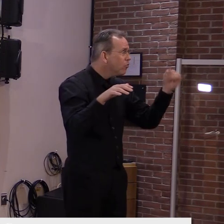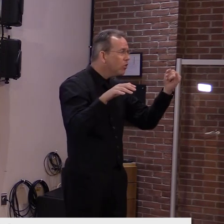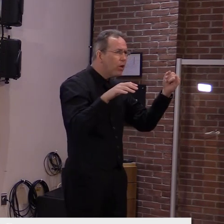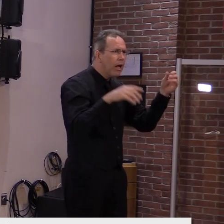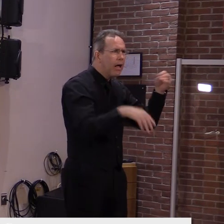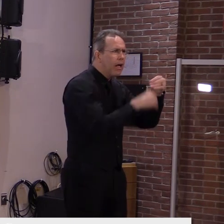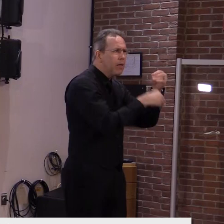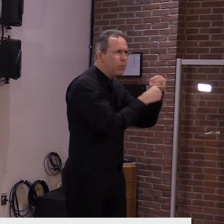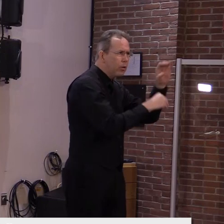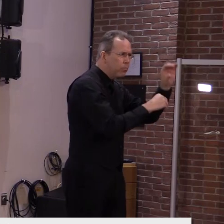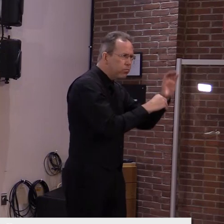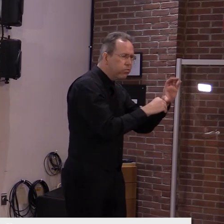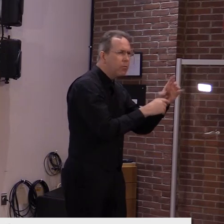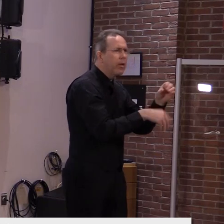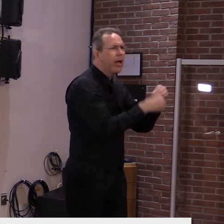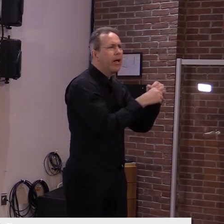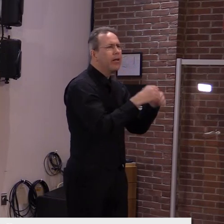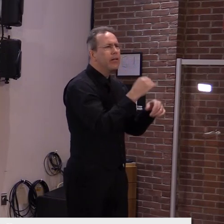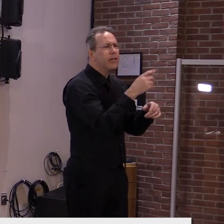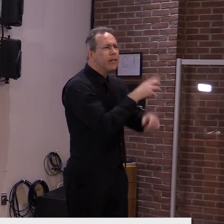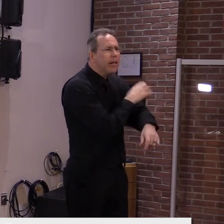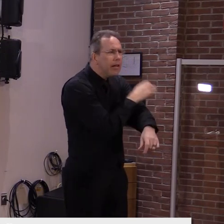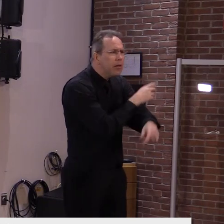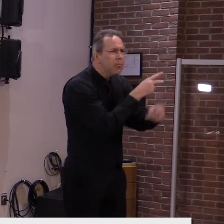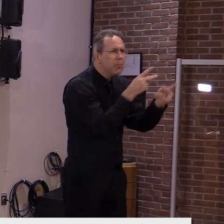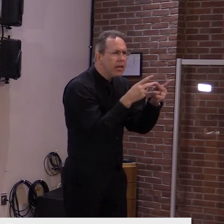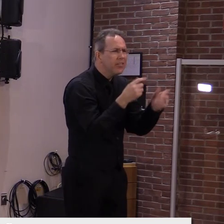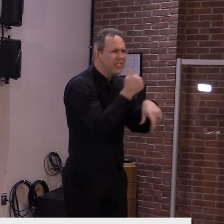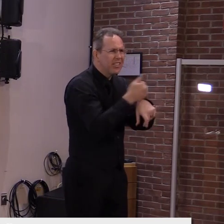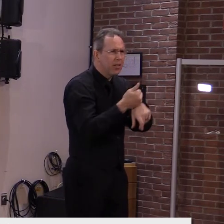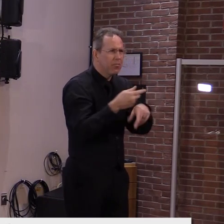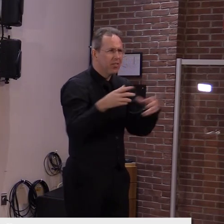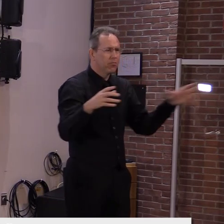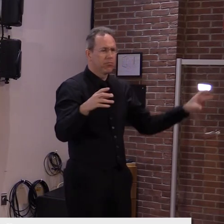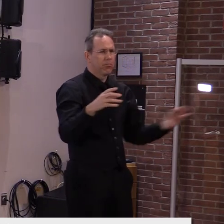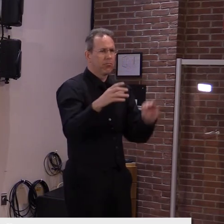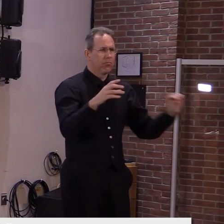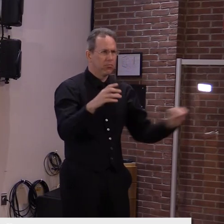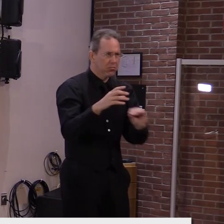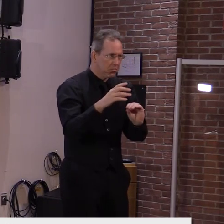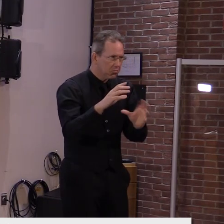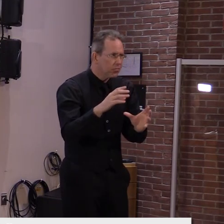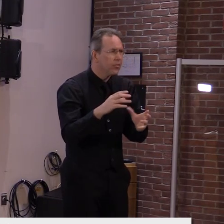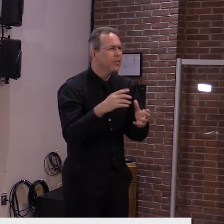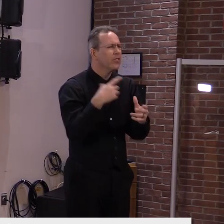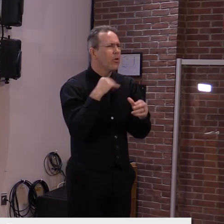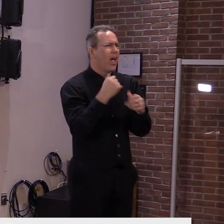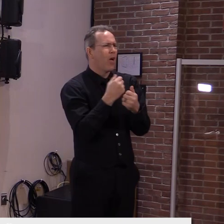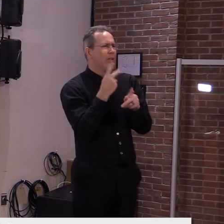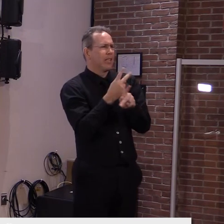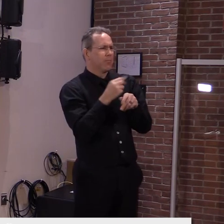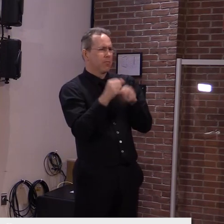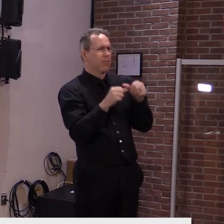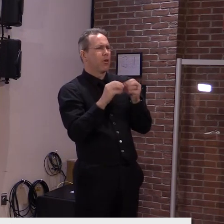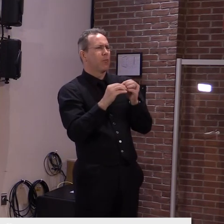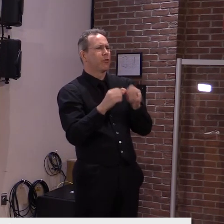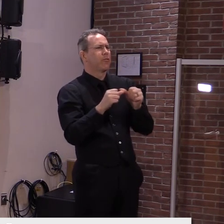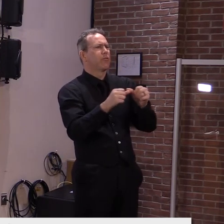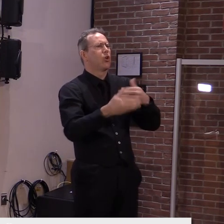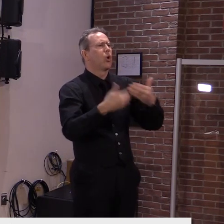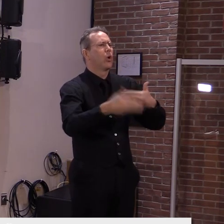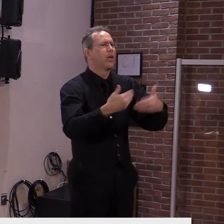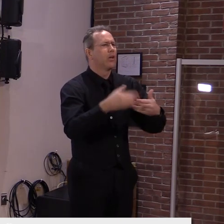and accommodating it to keep the time span pretty short in terms of when you can get